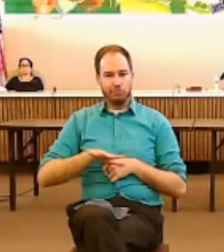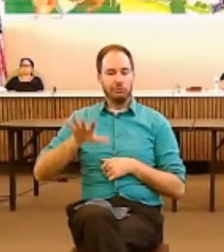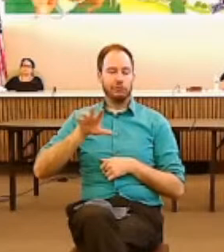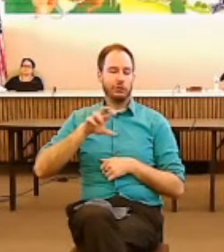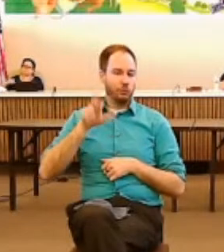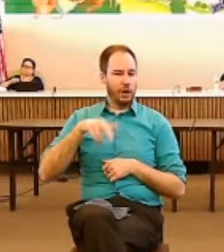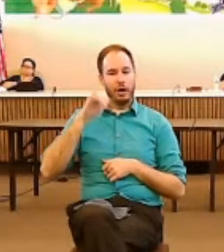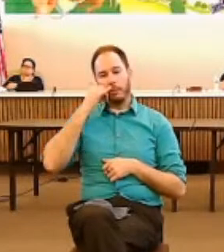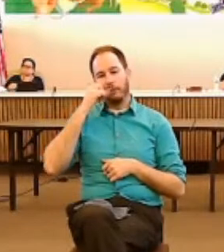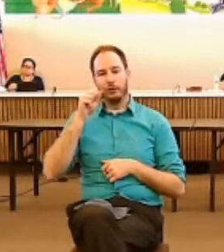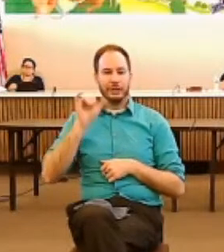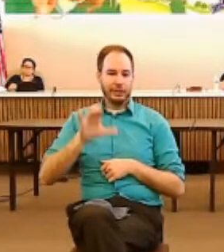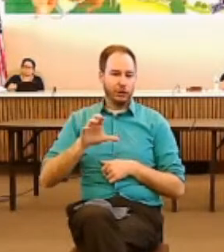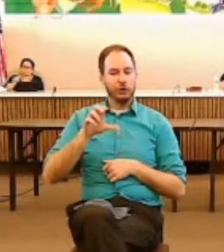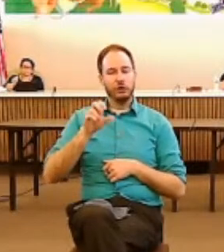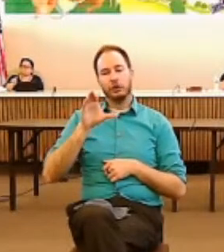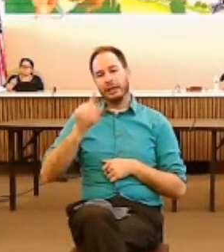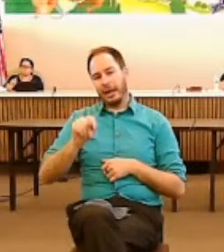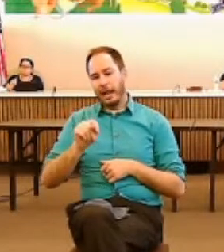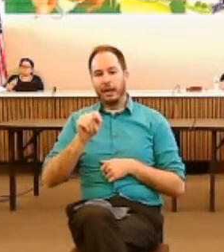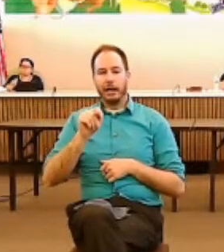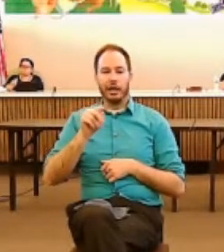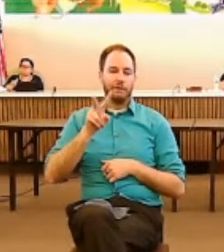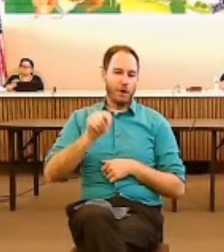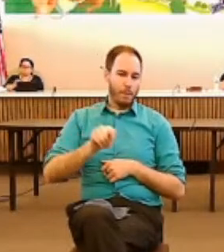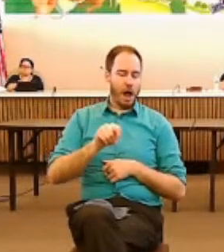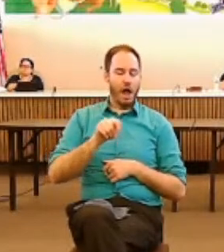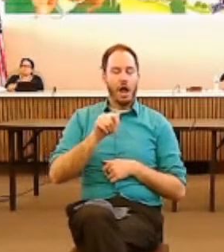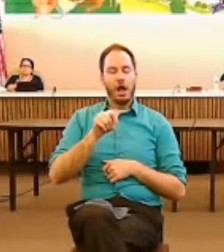Buffalo, Syracuse, Connecticut, Vermont